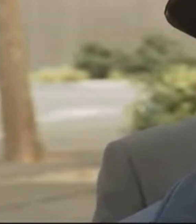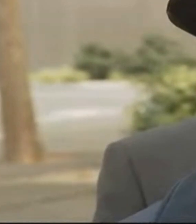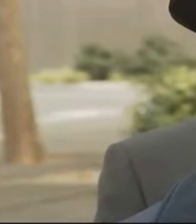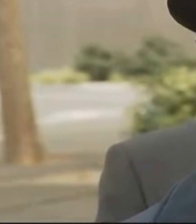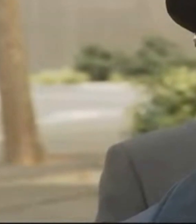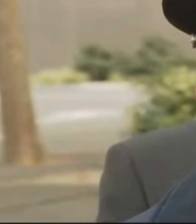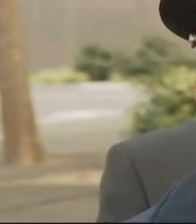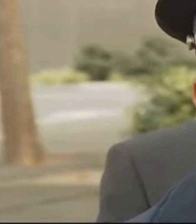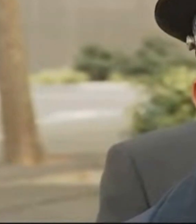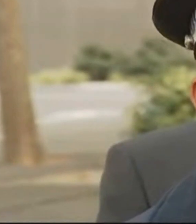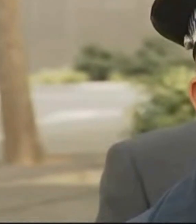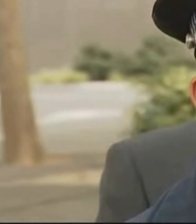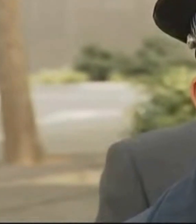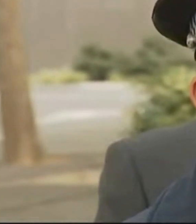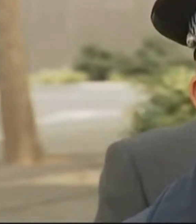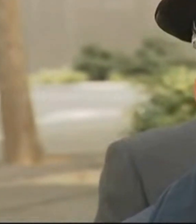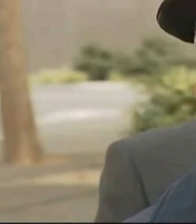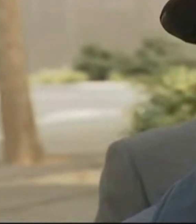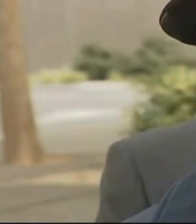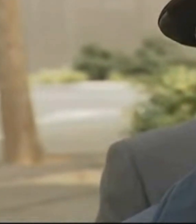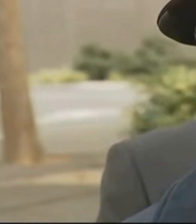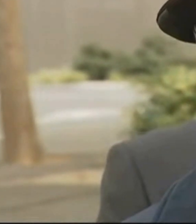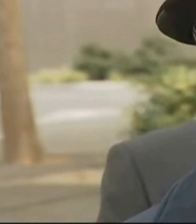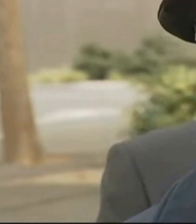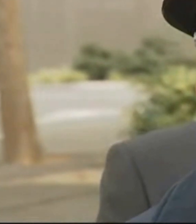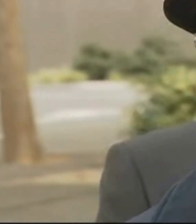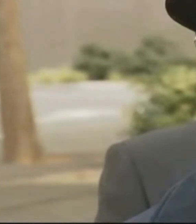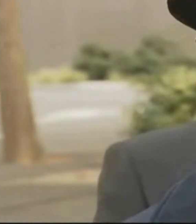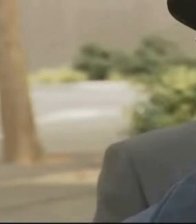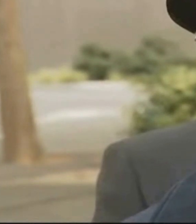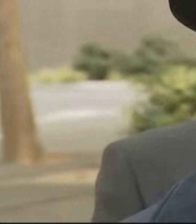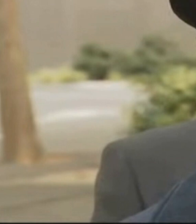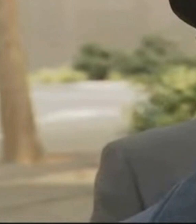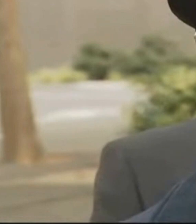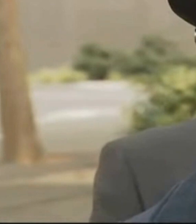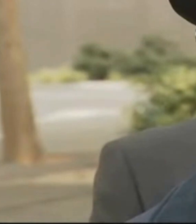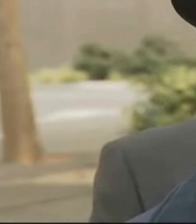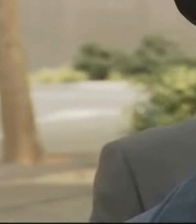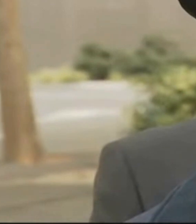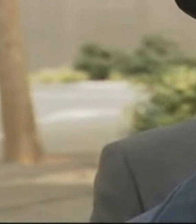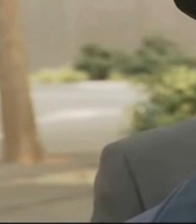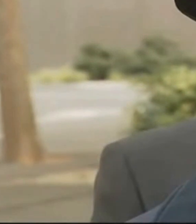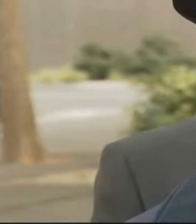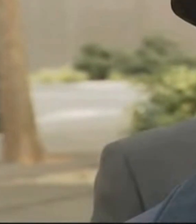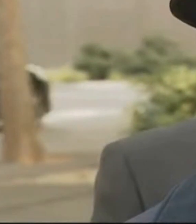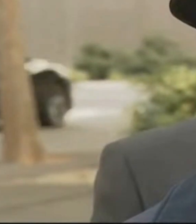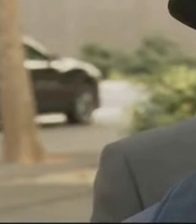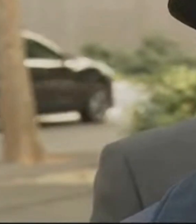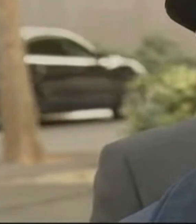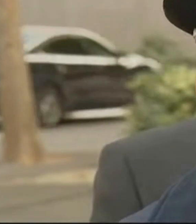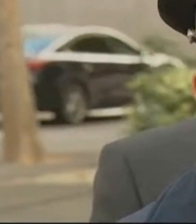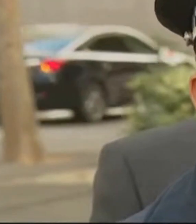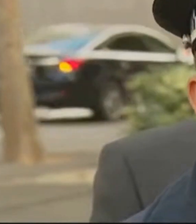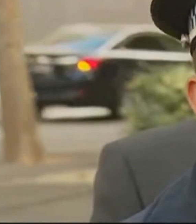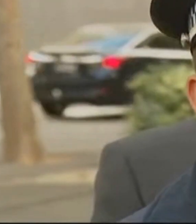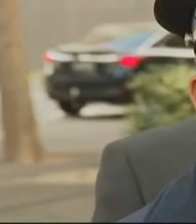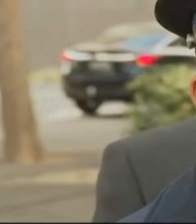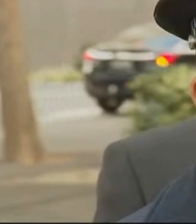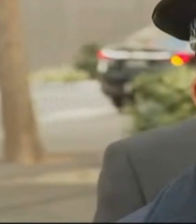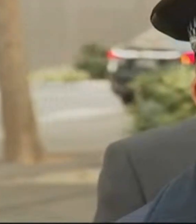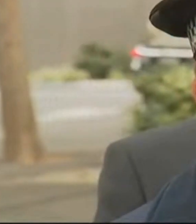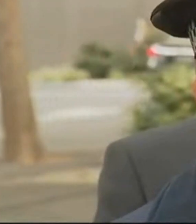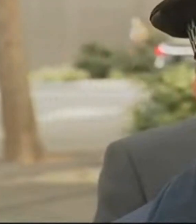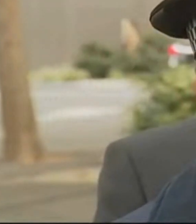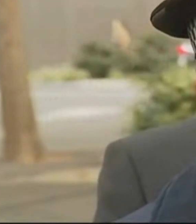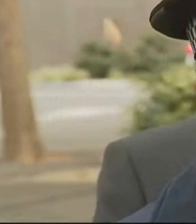relation to their operations. But let's be very clear about this. The time for warnings has long passed. The